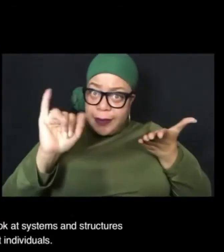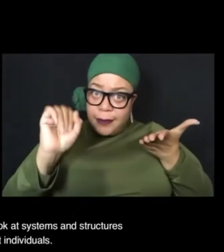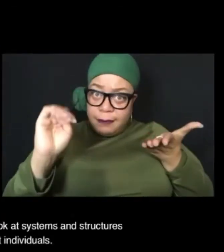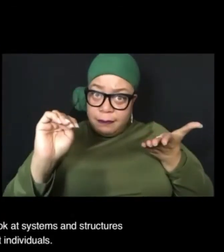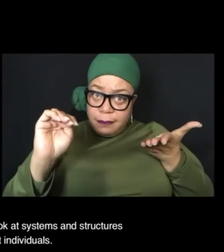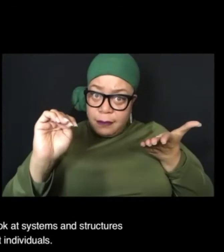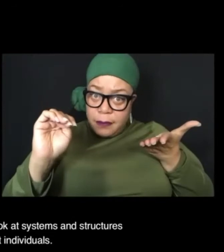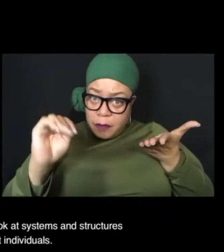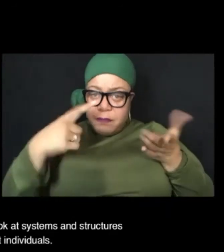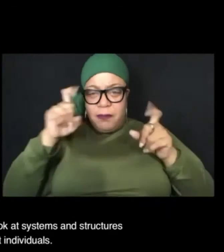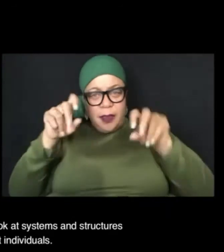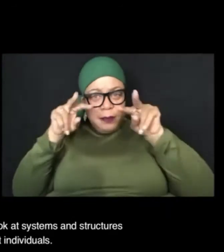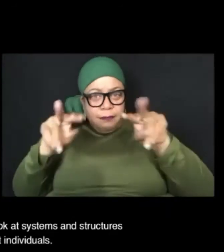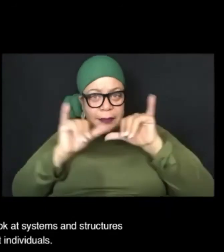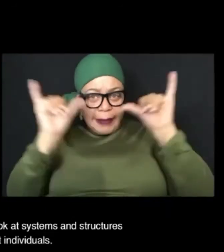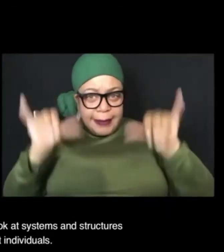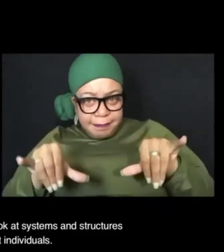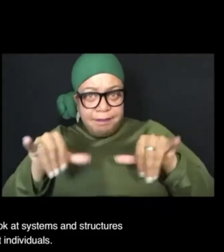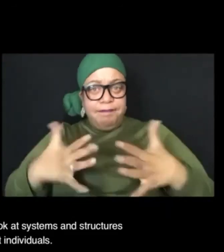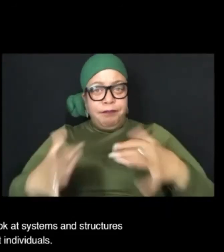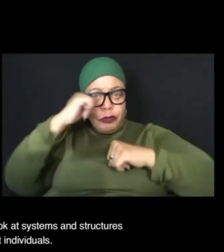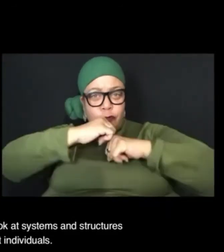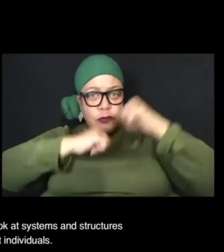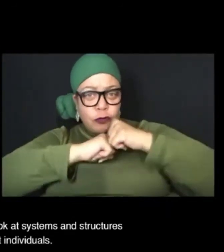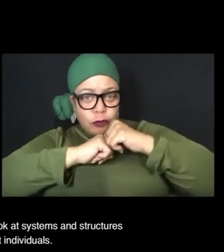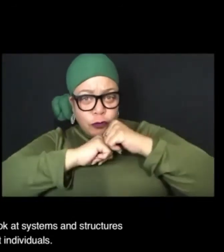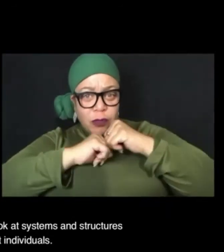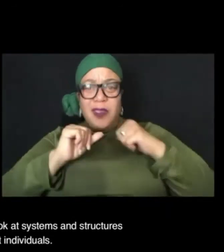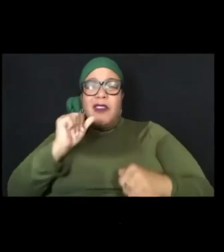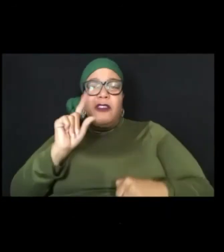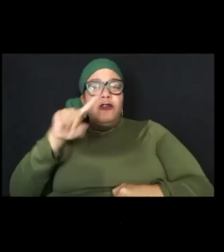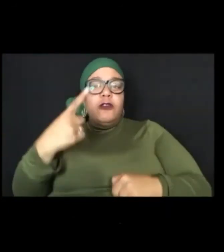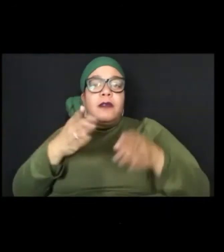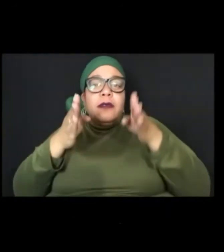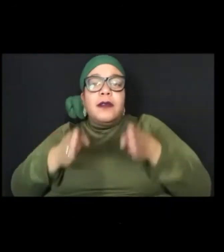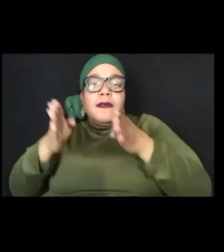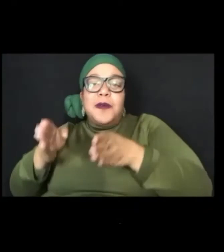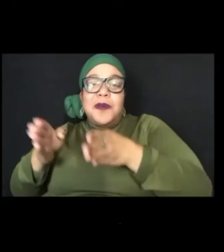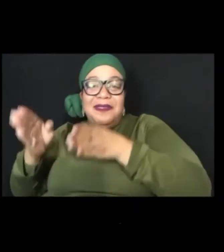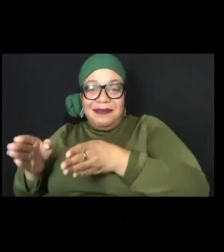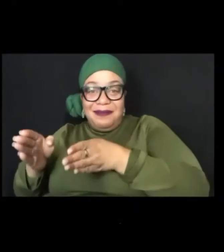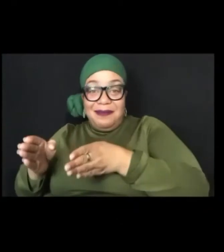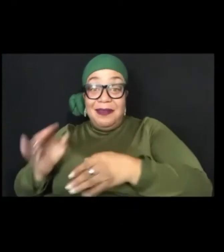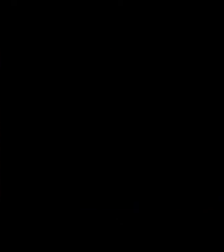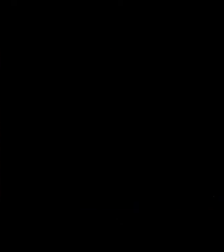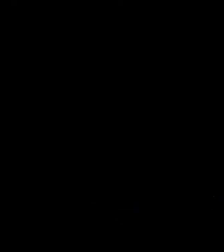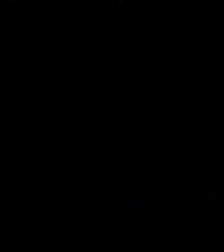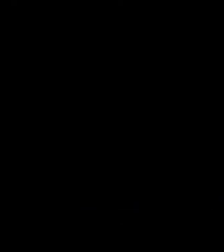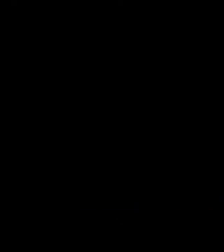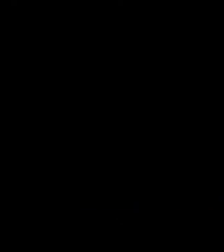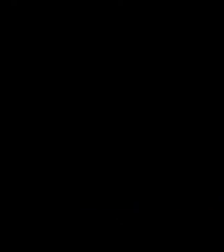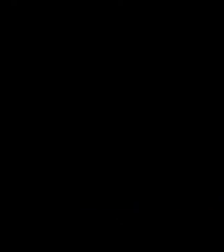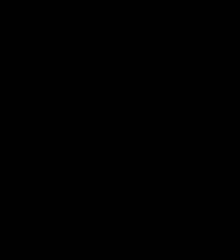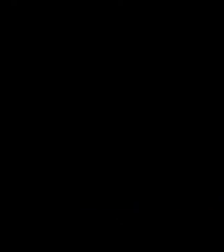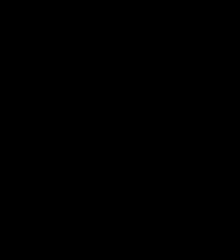systems and structures, not just individuals. The term institutional racism